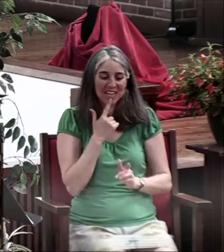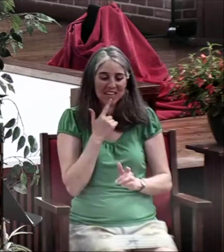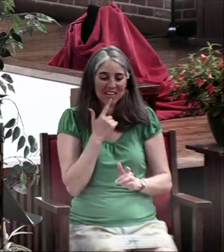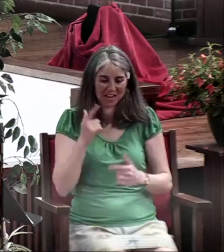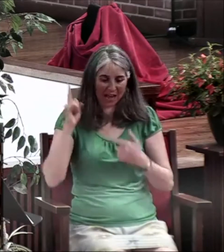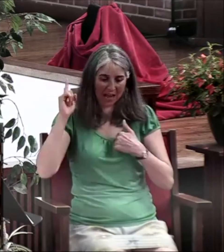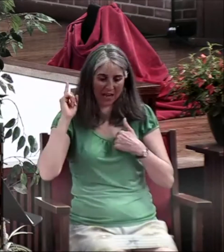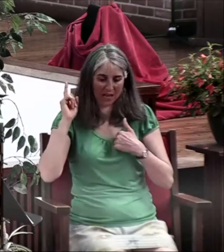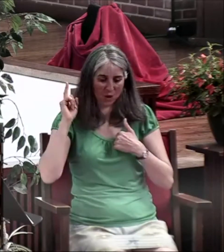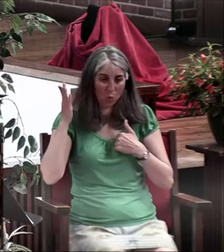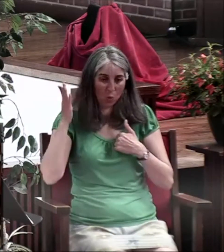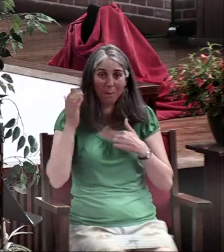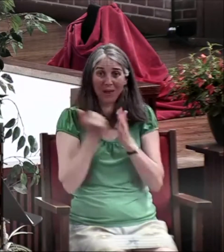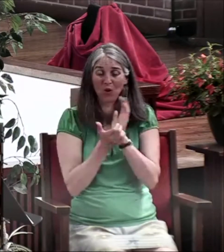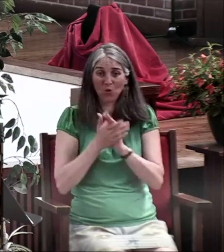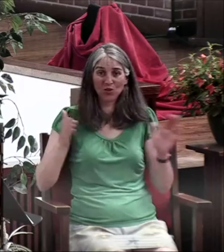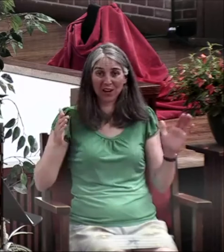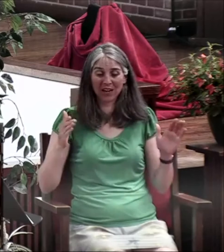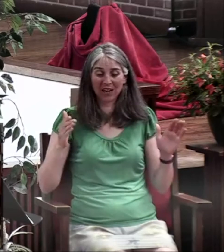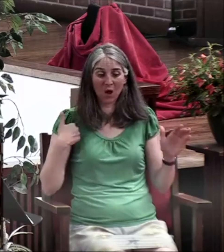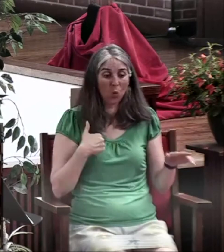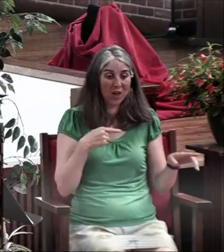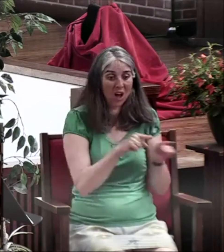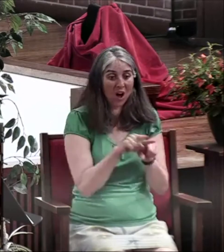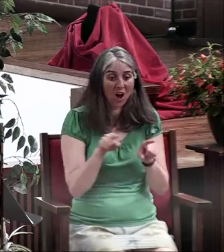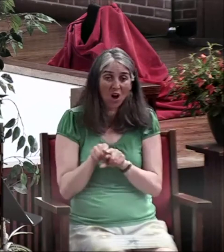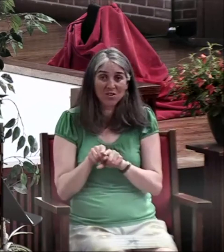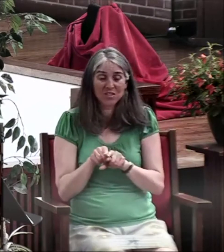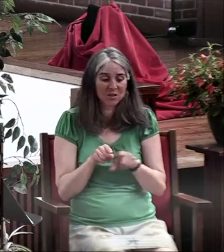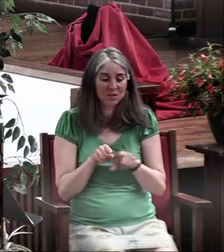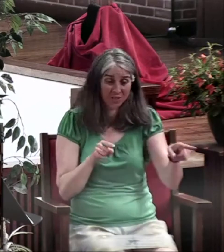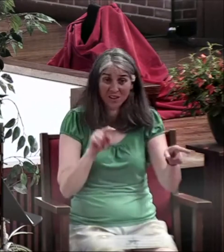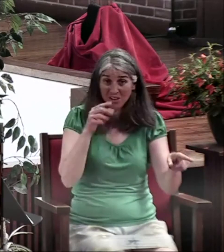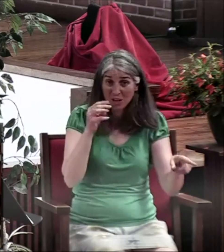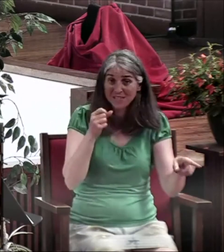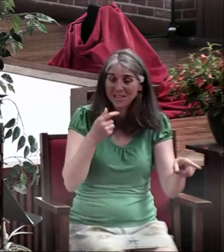he says these words, "Let us also go that we may die with him."